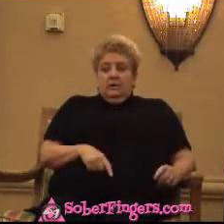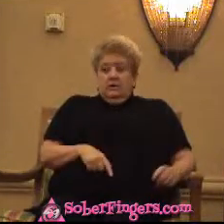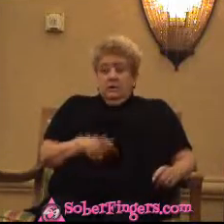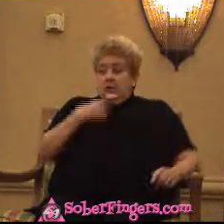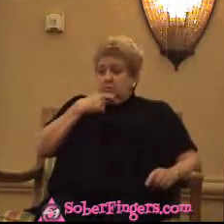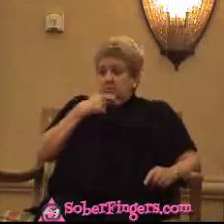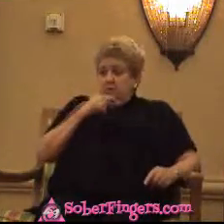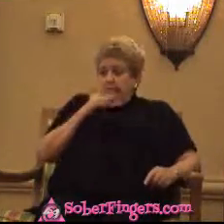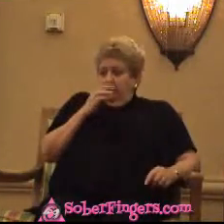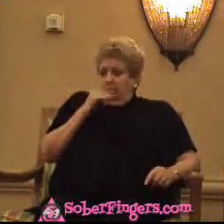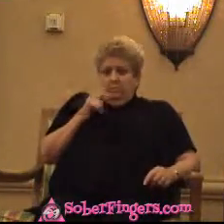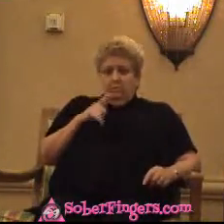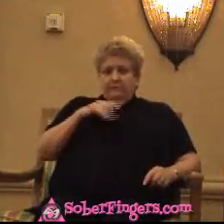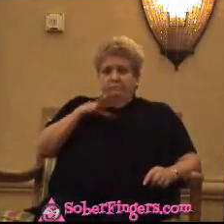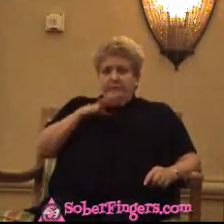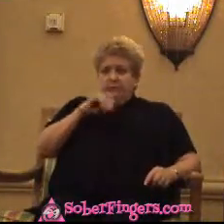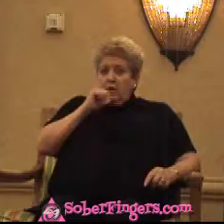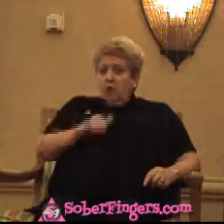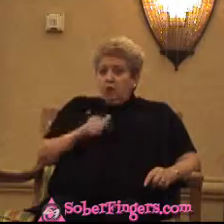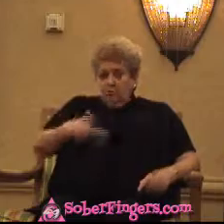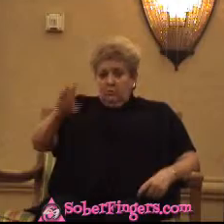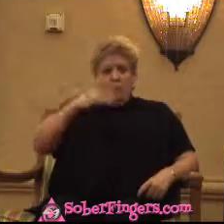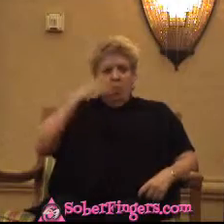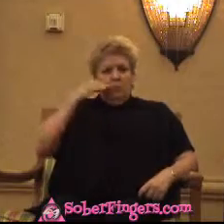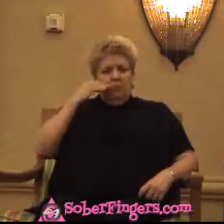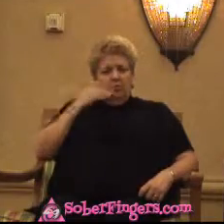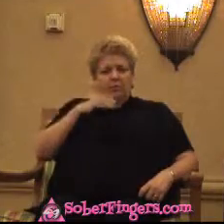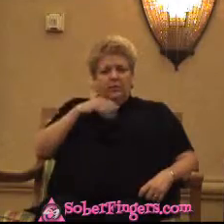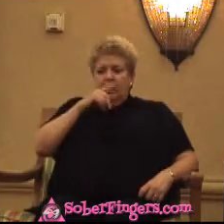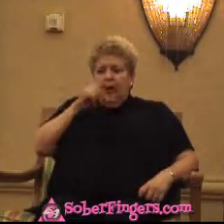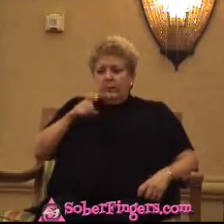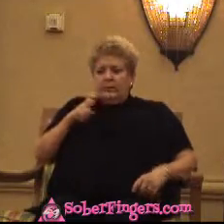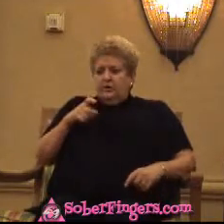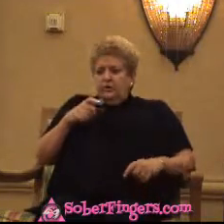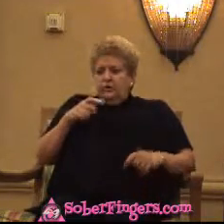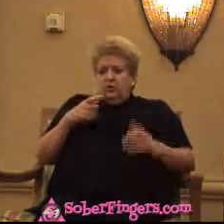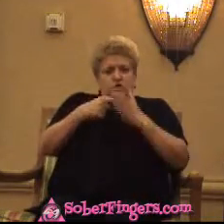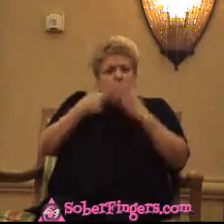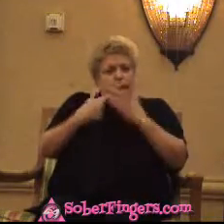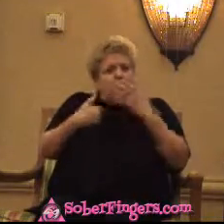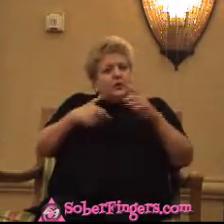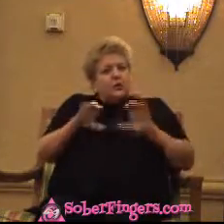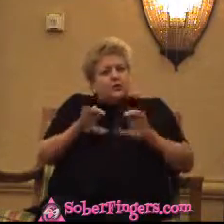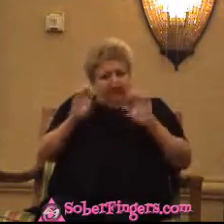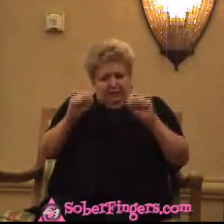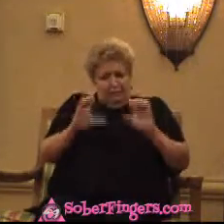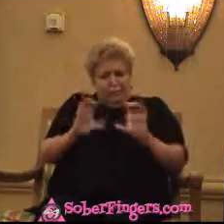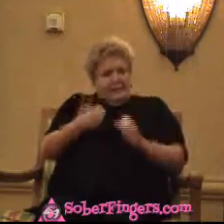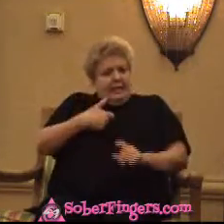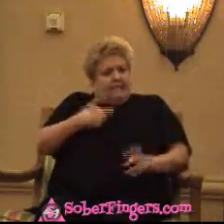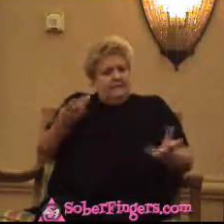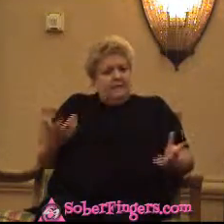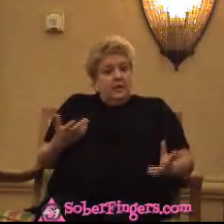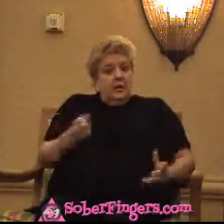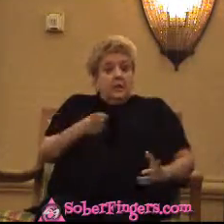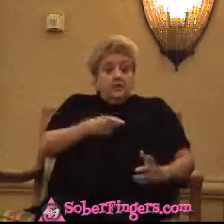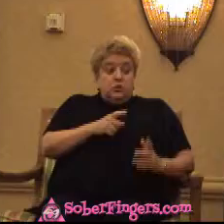go home. I mean, you know, I know how to do it. I mean, I don't need you to show me. So she started going home, and